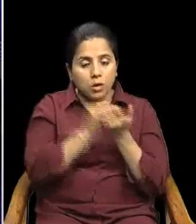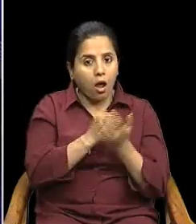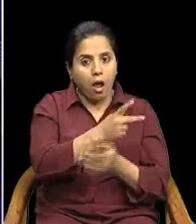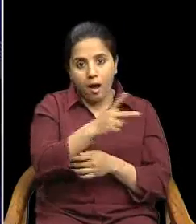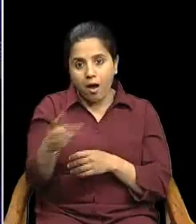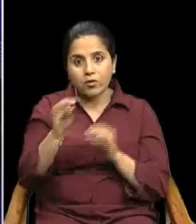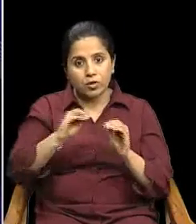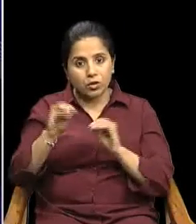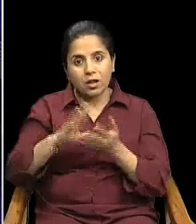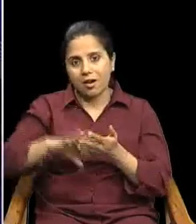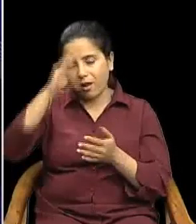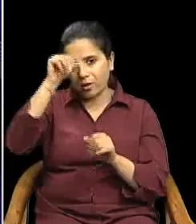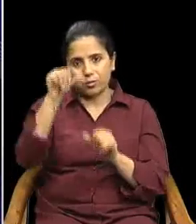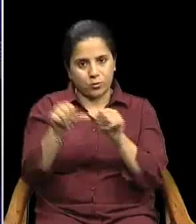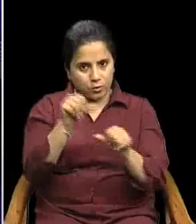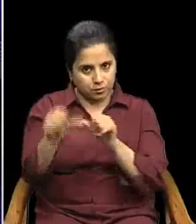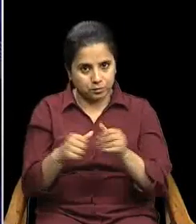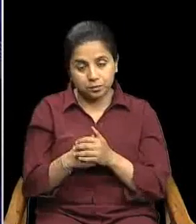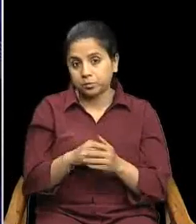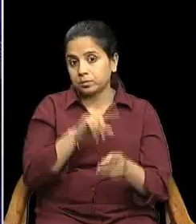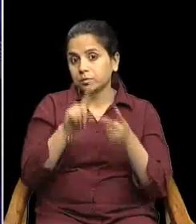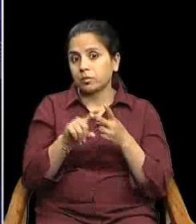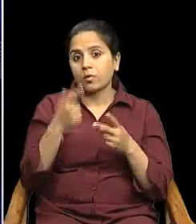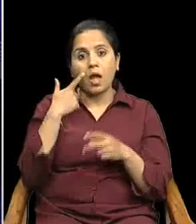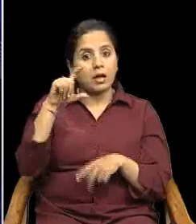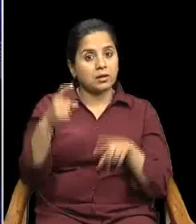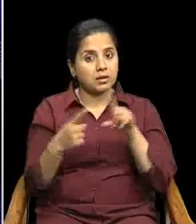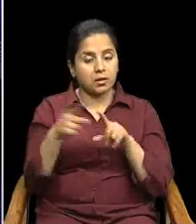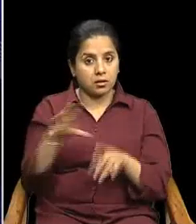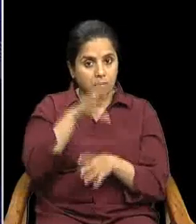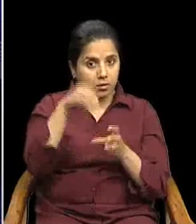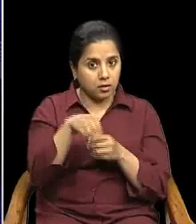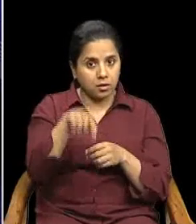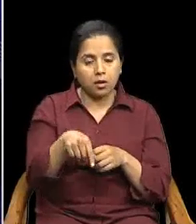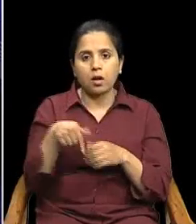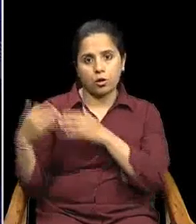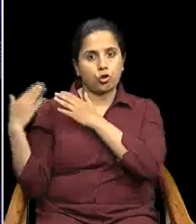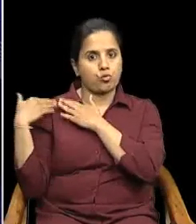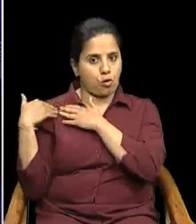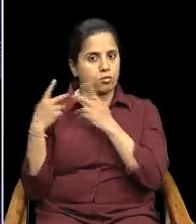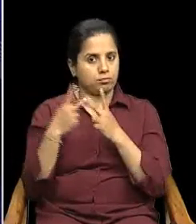learning process. The next ICT contribution is responsibility.